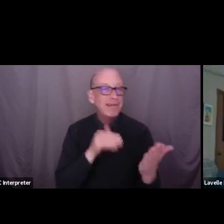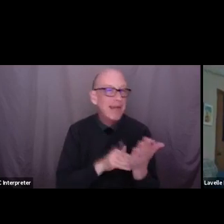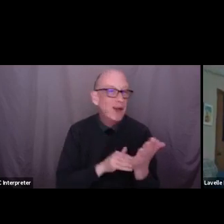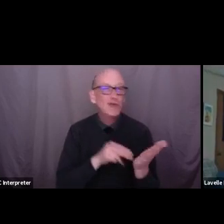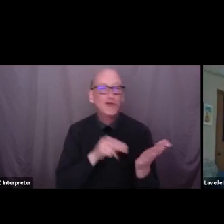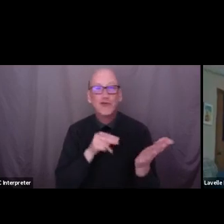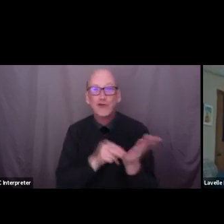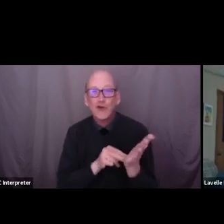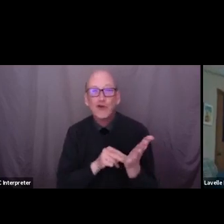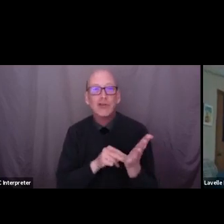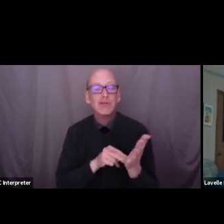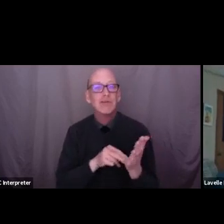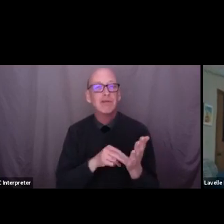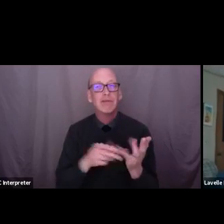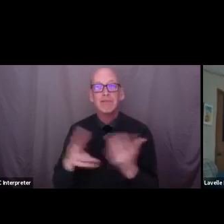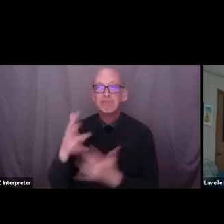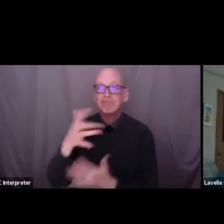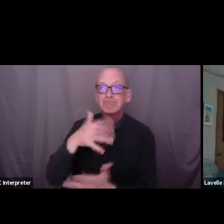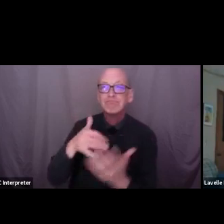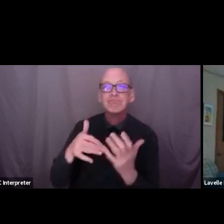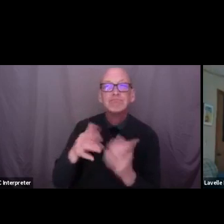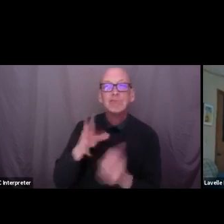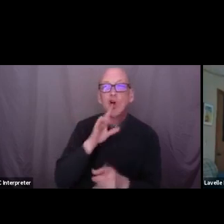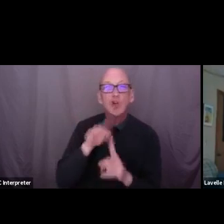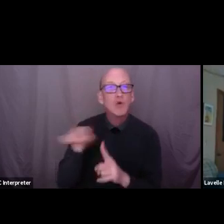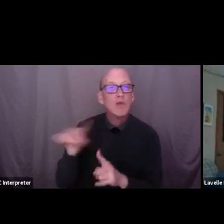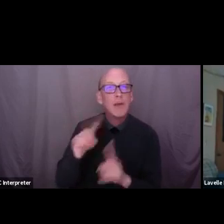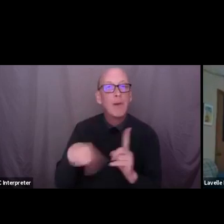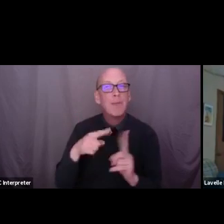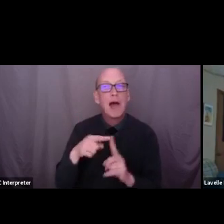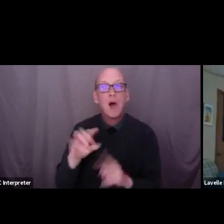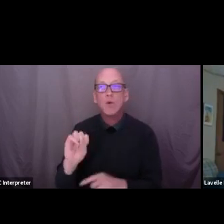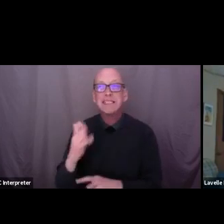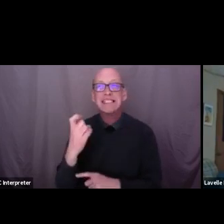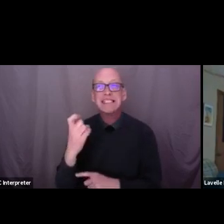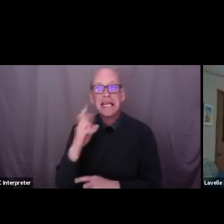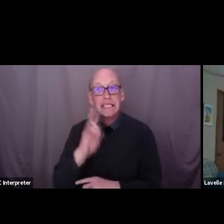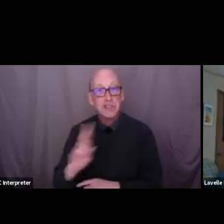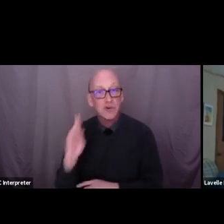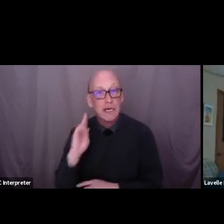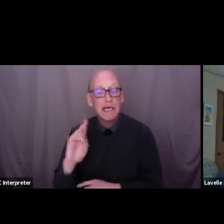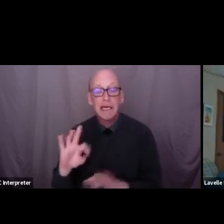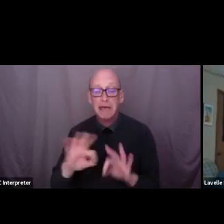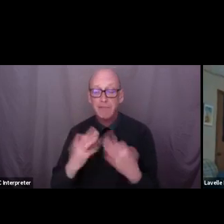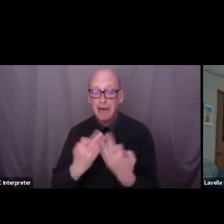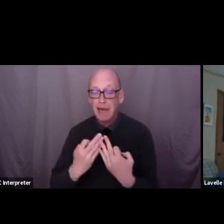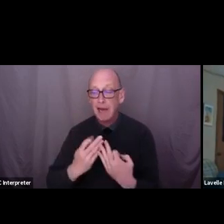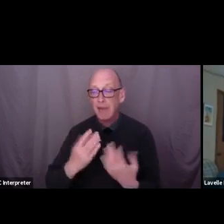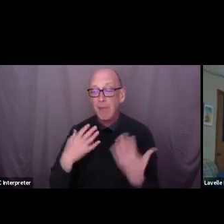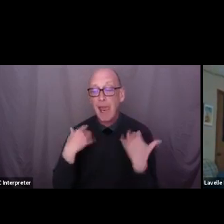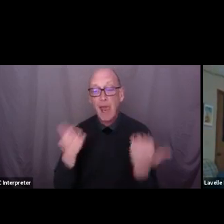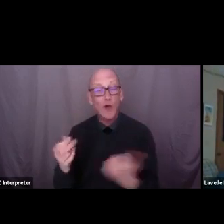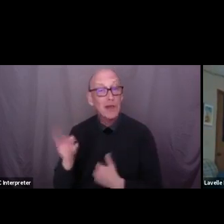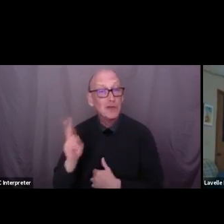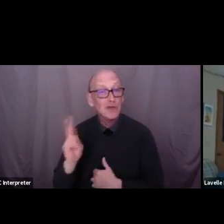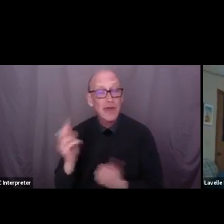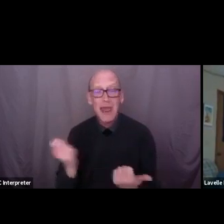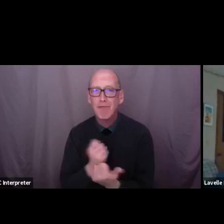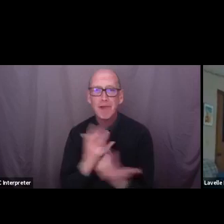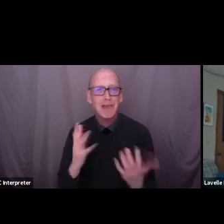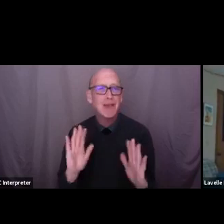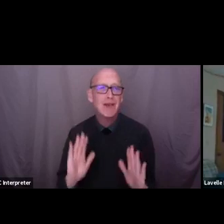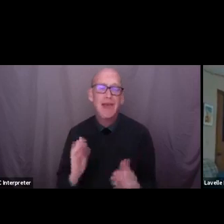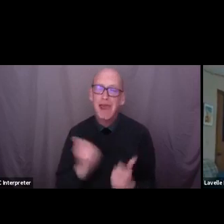who I interact with and talk to about sexual history and family health history and just the whole bit. Just everyone's great.